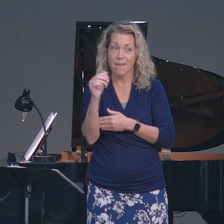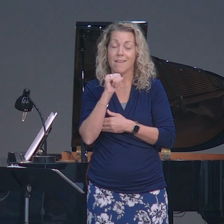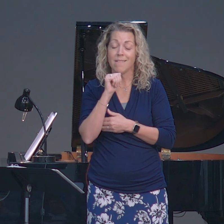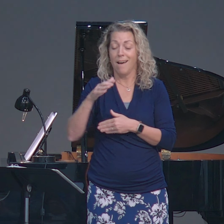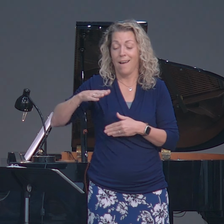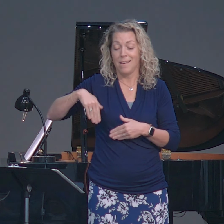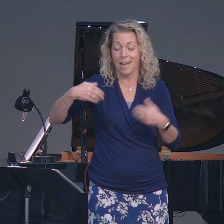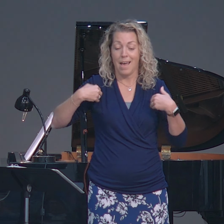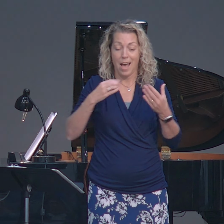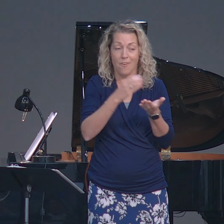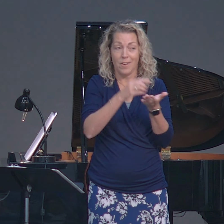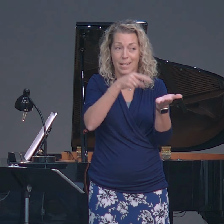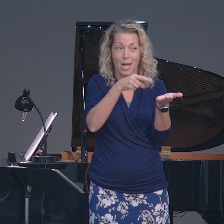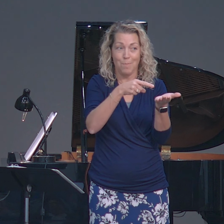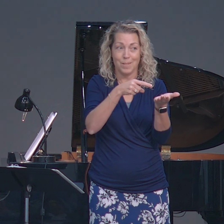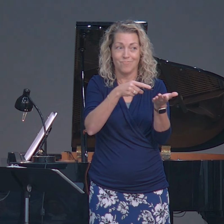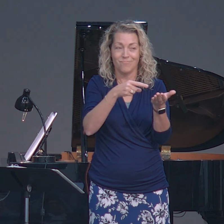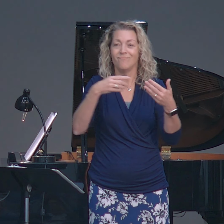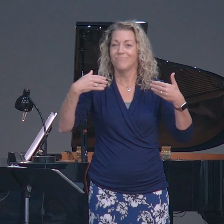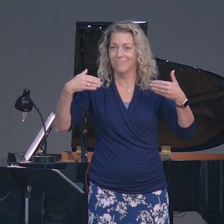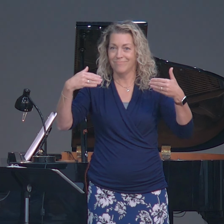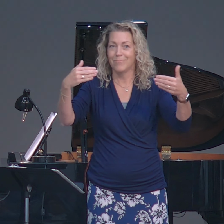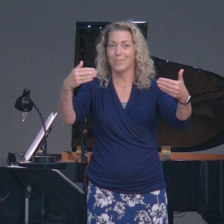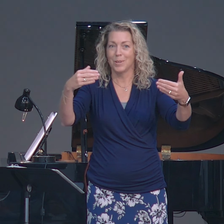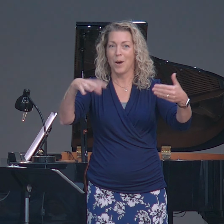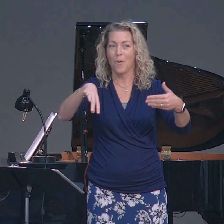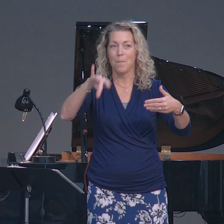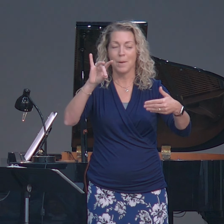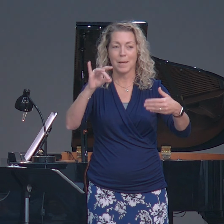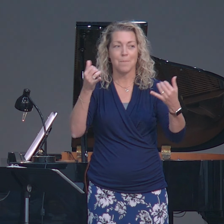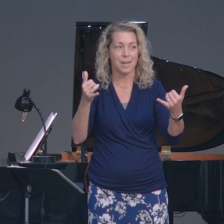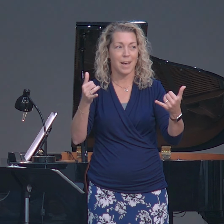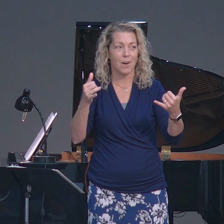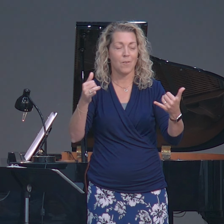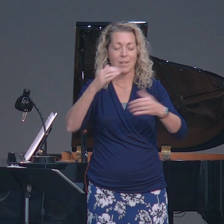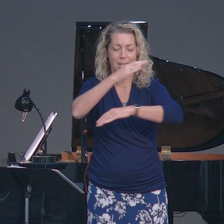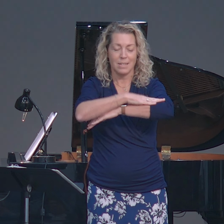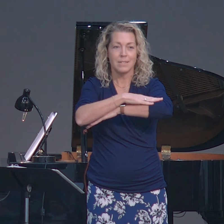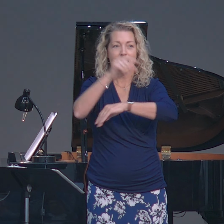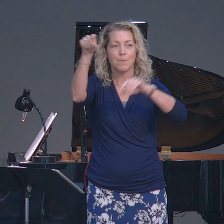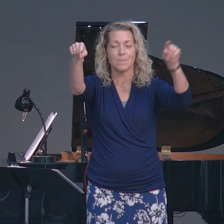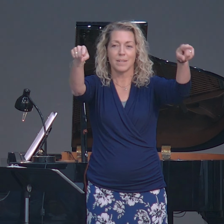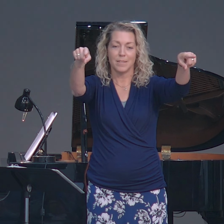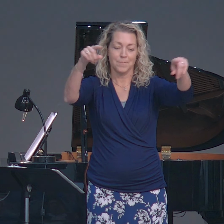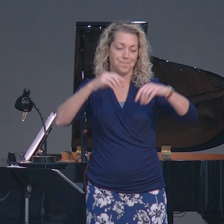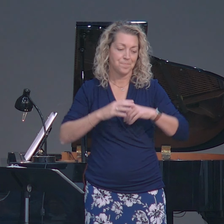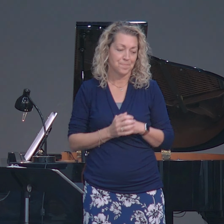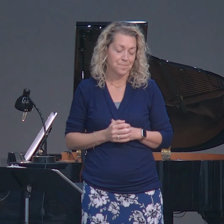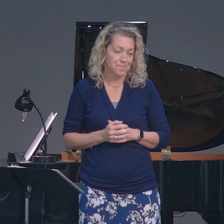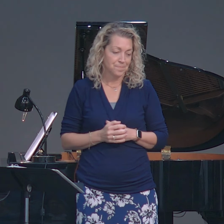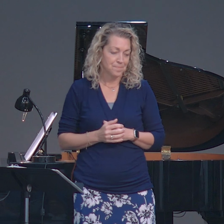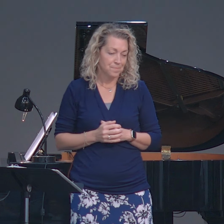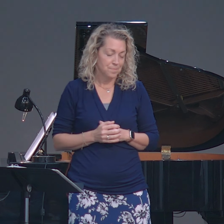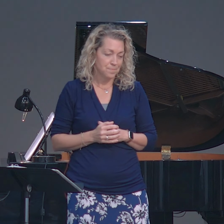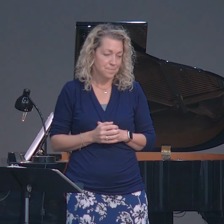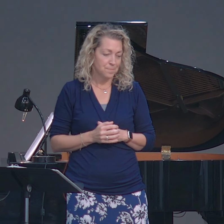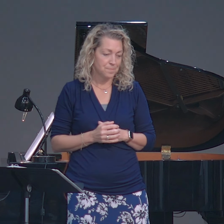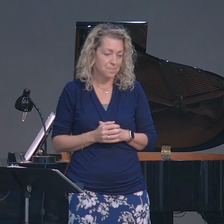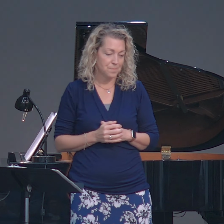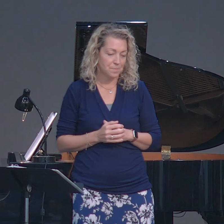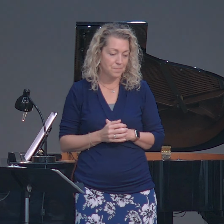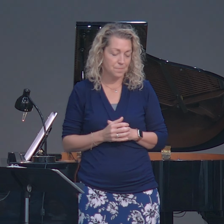these cups when you came in, please feel free right now to go to the back. We have tables back there that have plenty of cups on them.